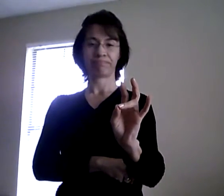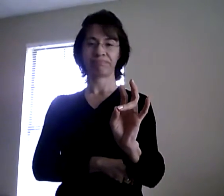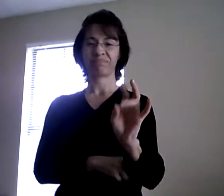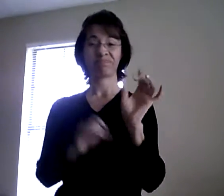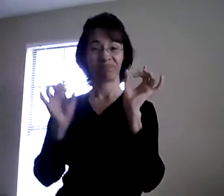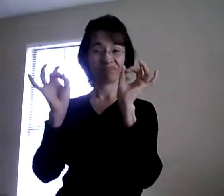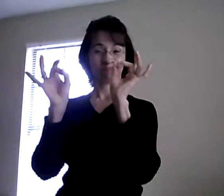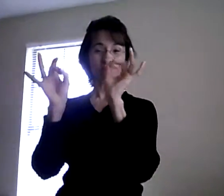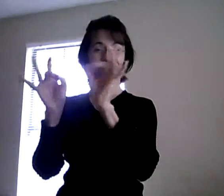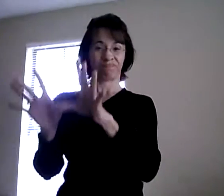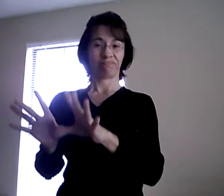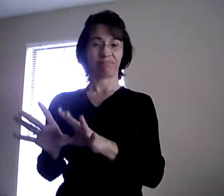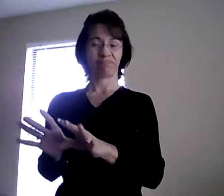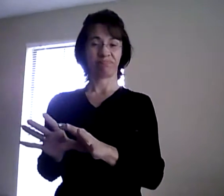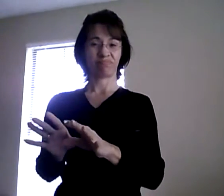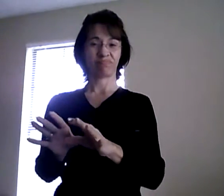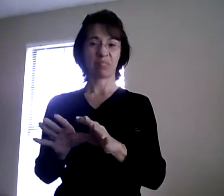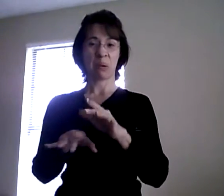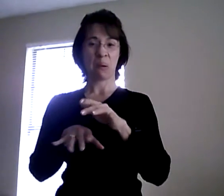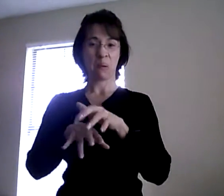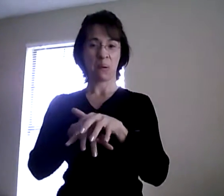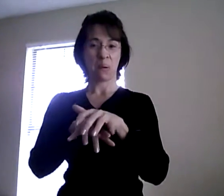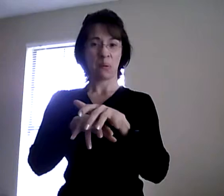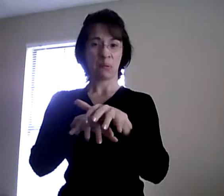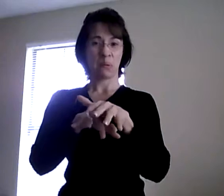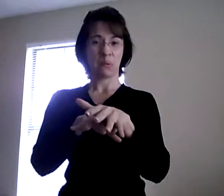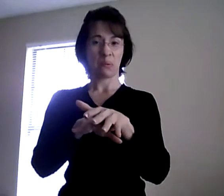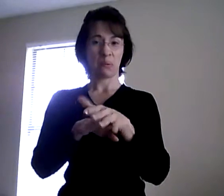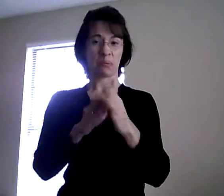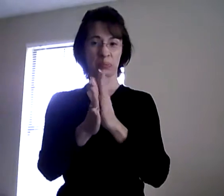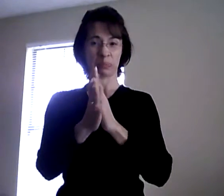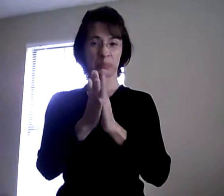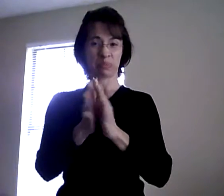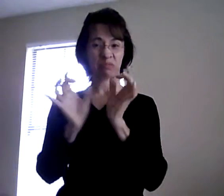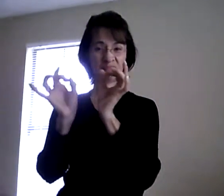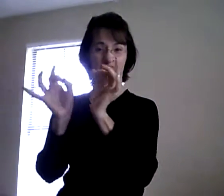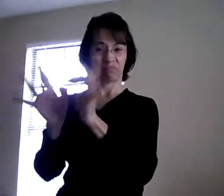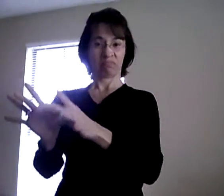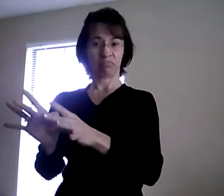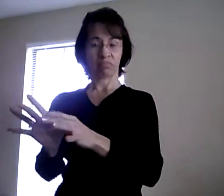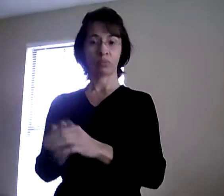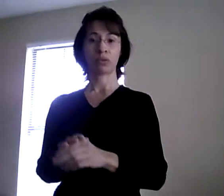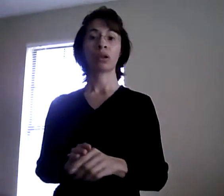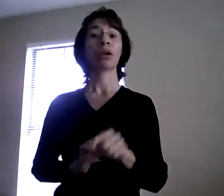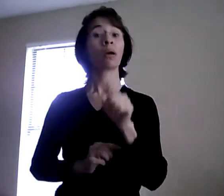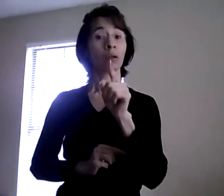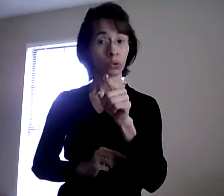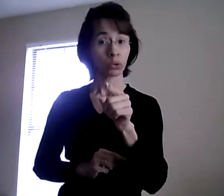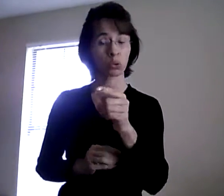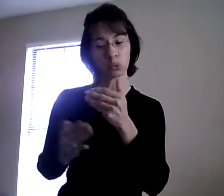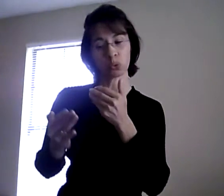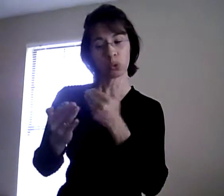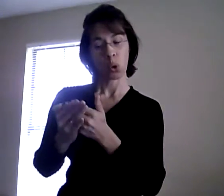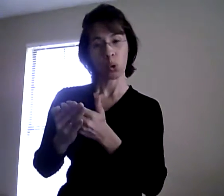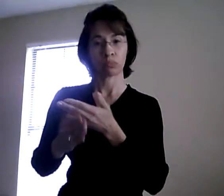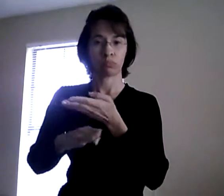It's horrible. The traffic is terrible. You'll know that. You'll know that. But you are close to the beach. You're close. You're about 45 miles